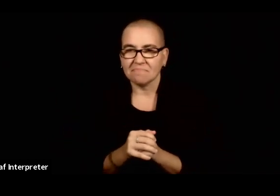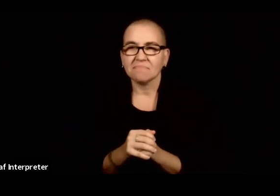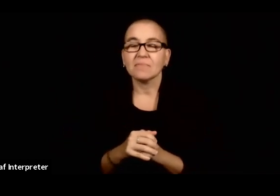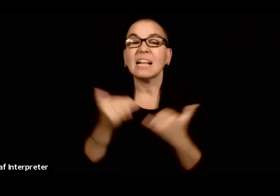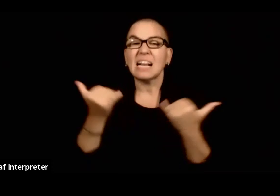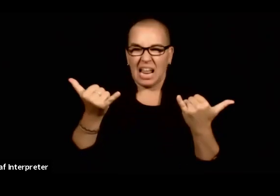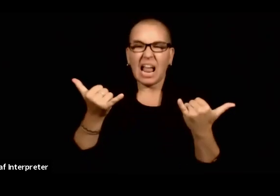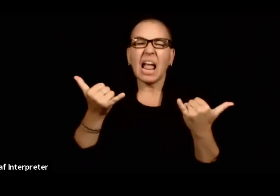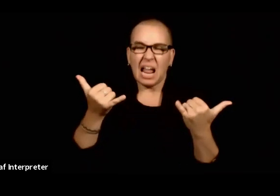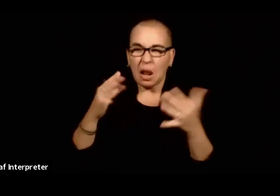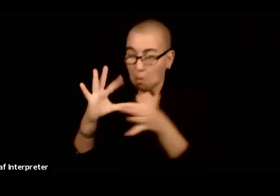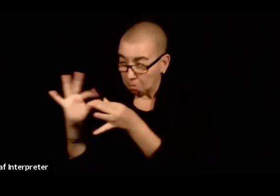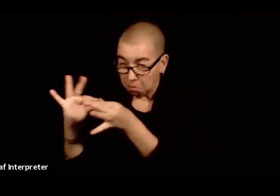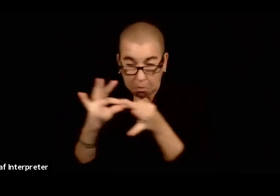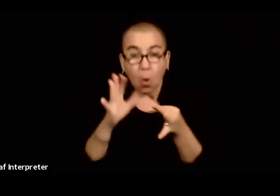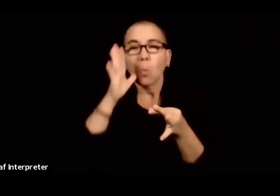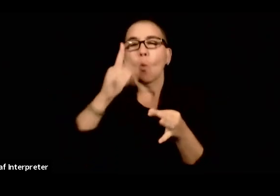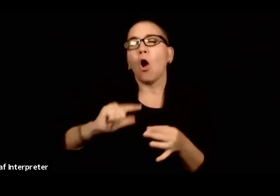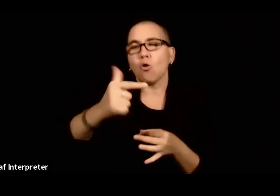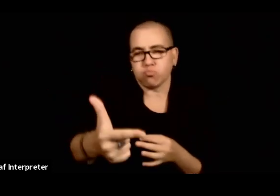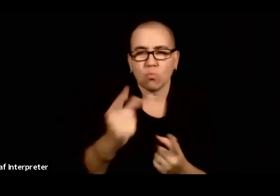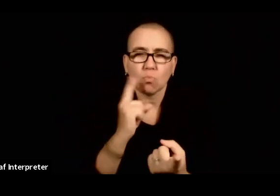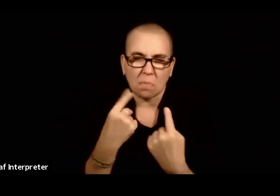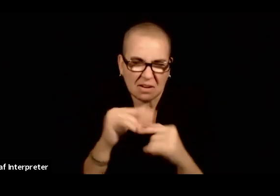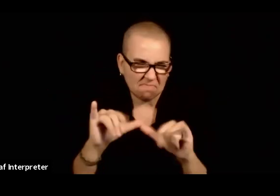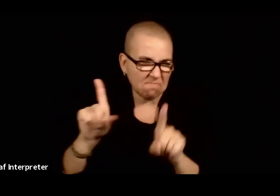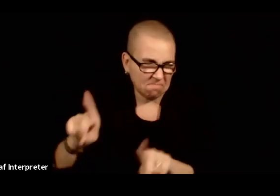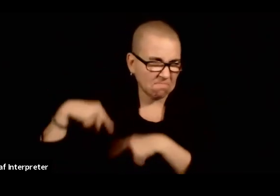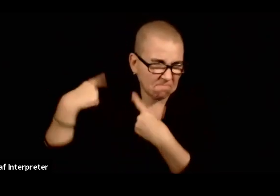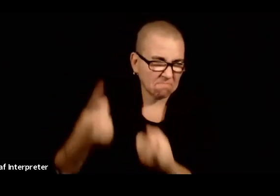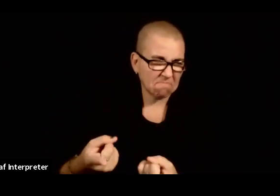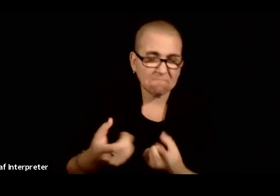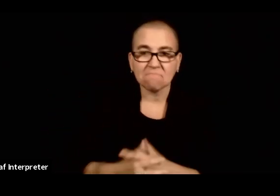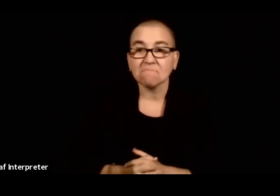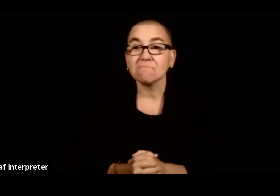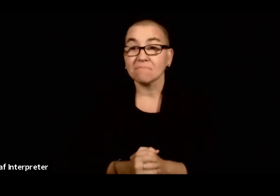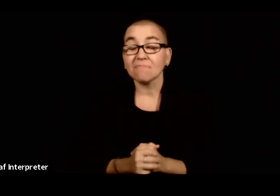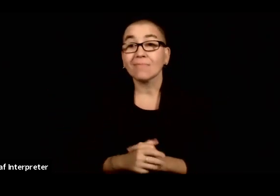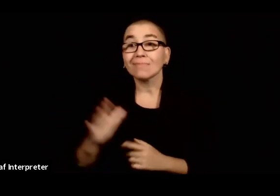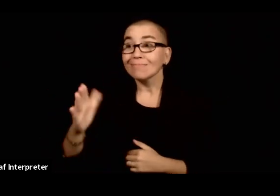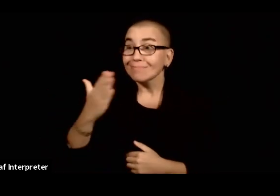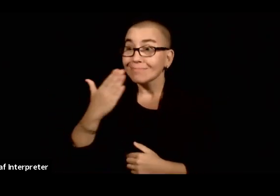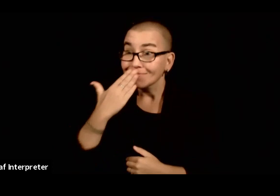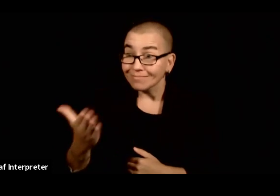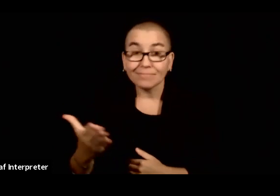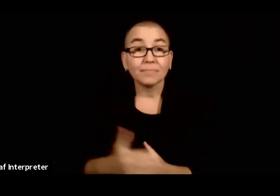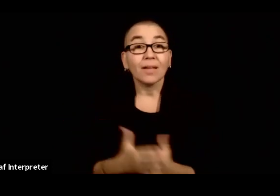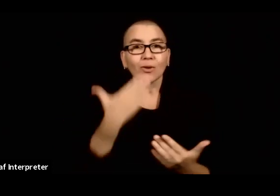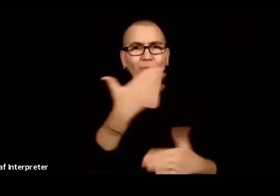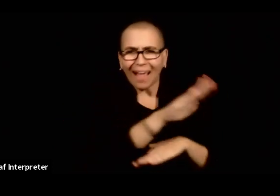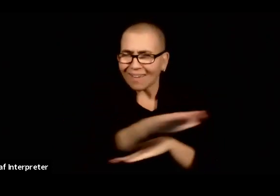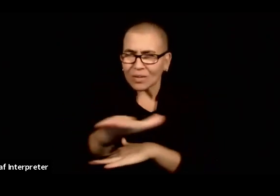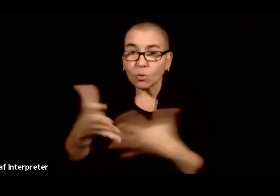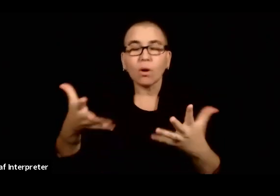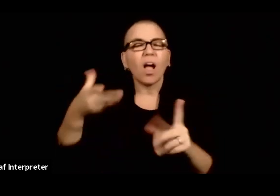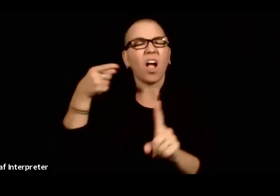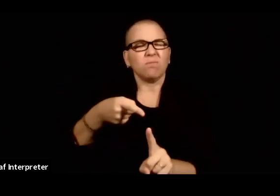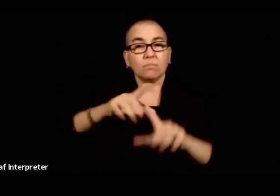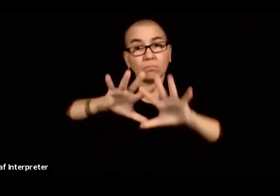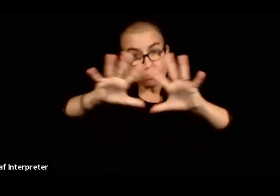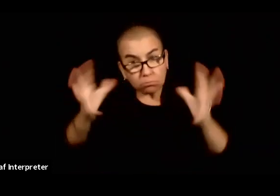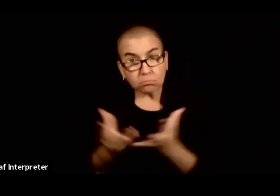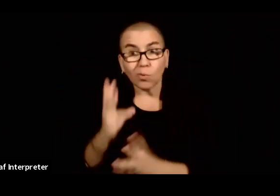Malcolm. Thank you, Mike, and good afternoon, everyone. Around the world, as of this morning, we were above